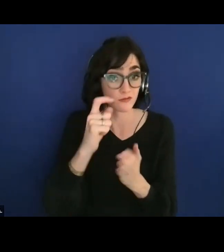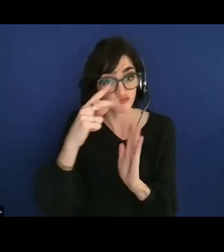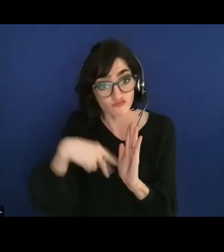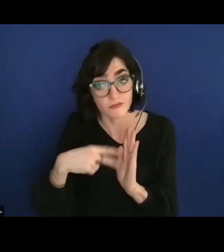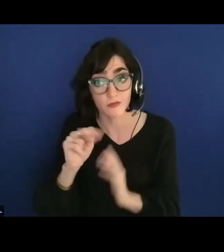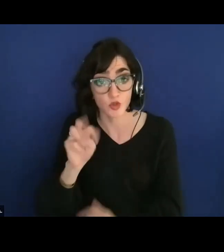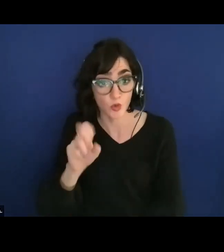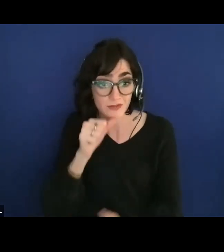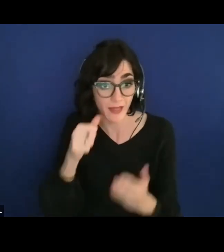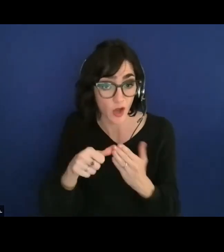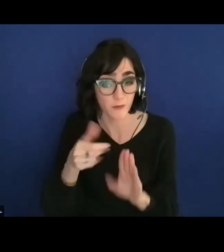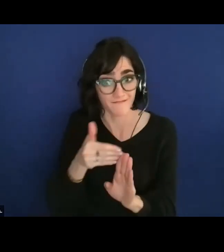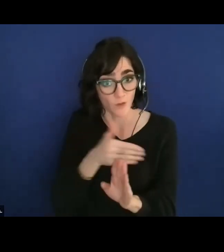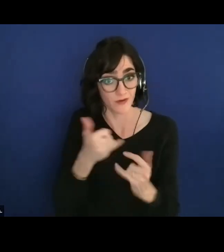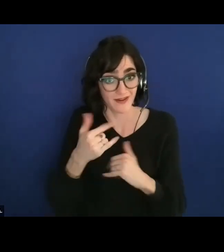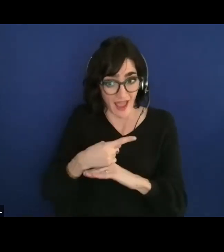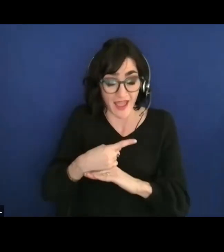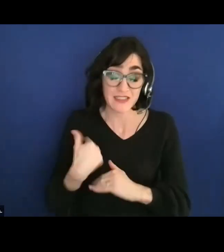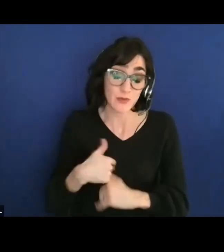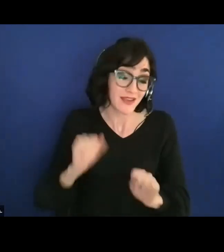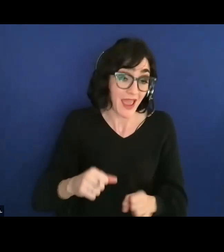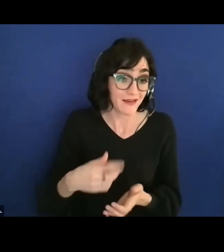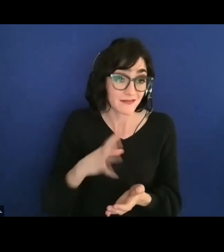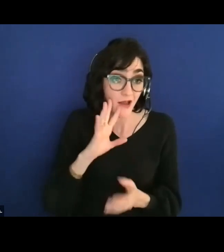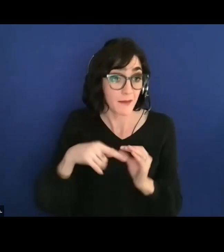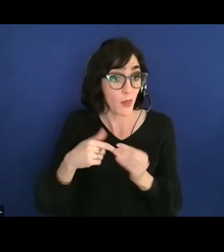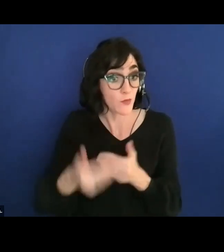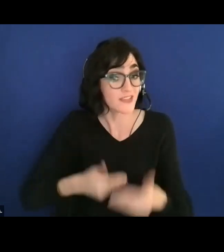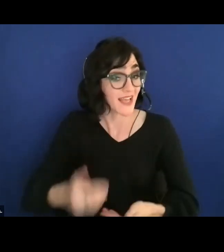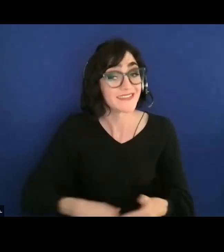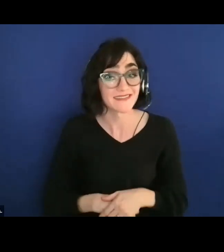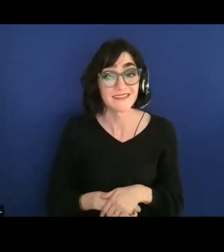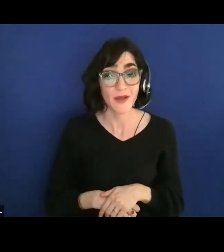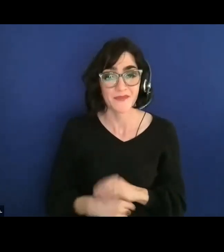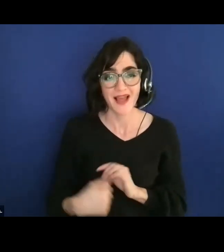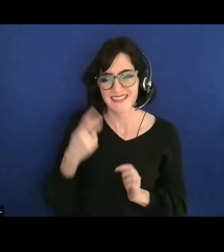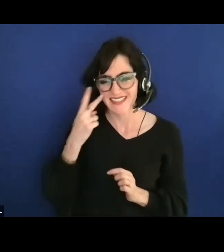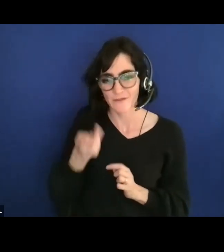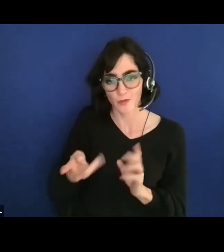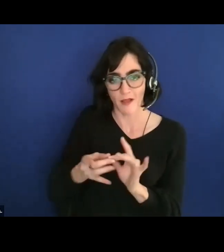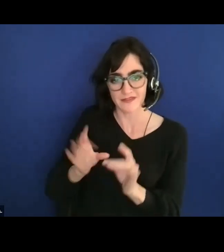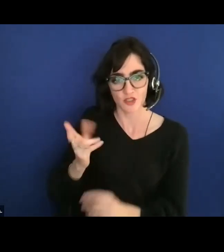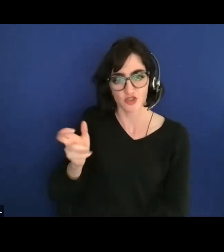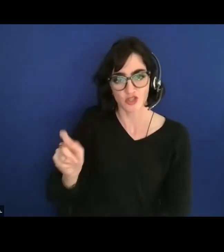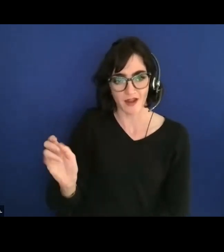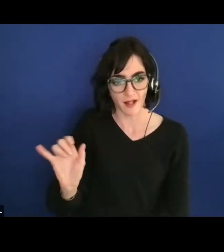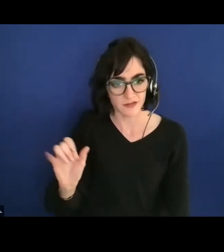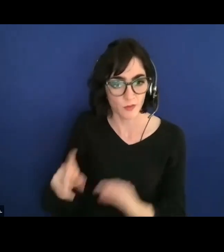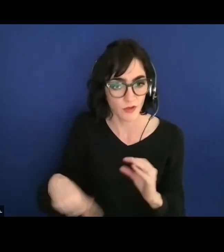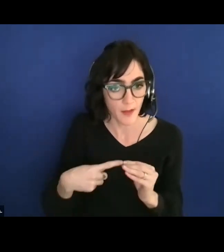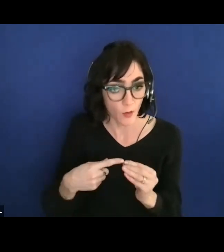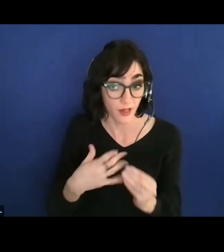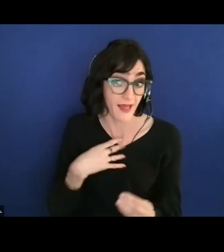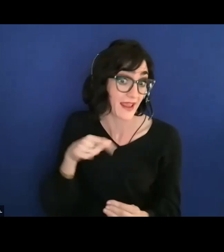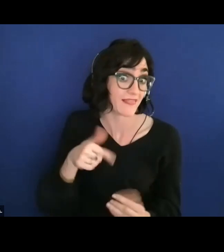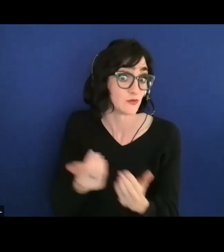could do this this process. And I see some comments in the chat about people liking this approach.